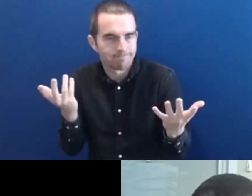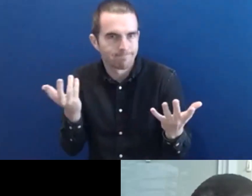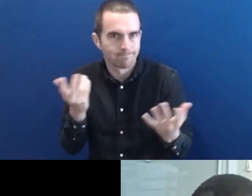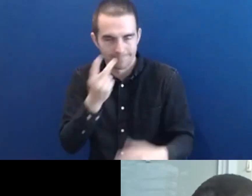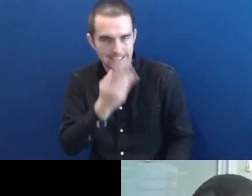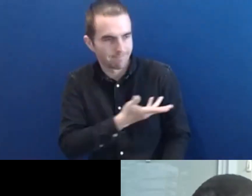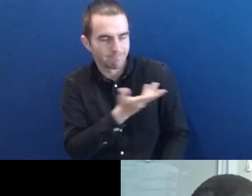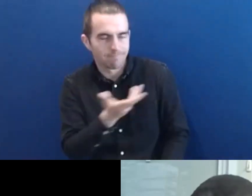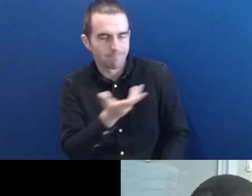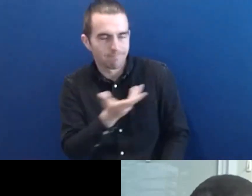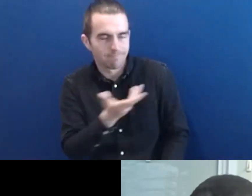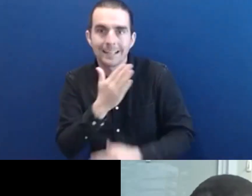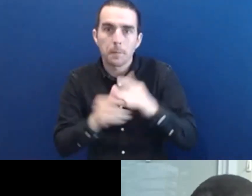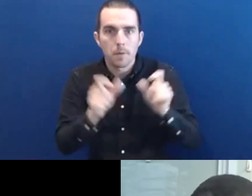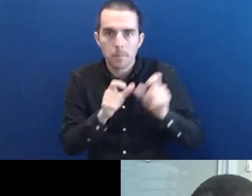Asia in South Sudan,